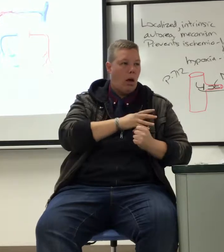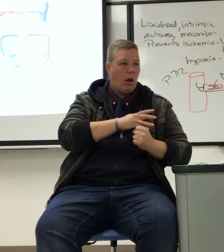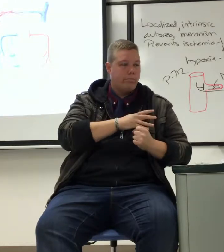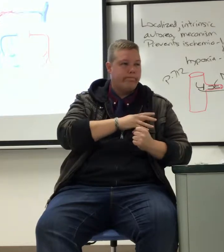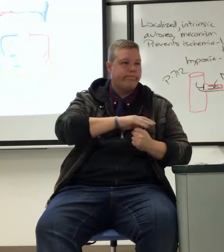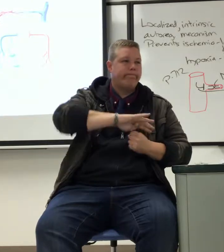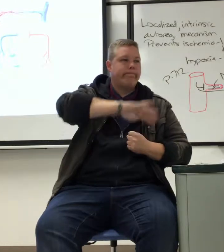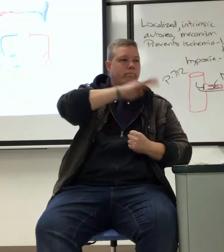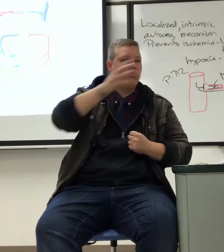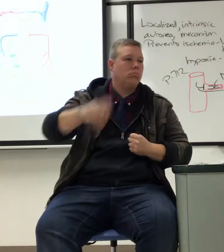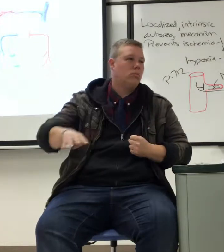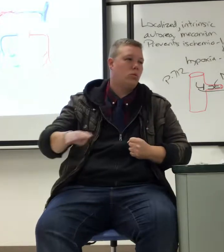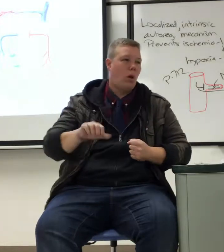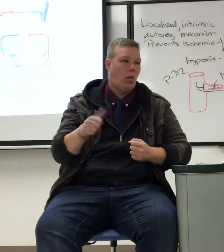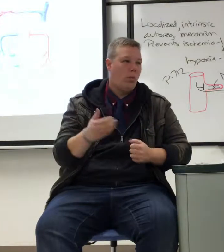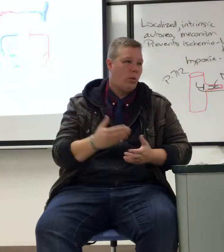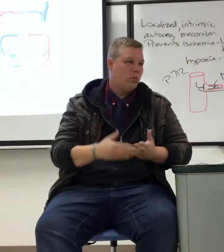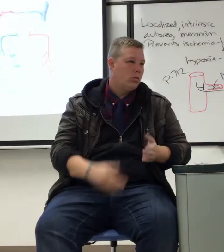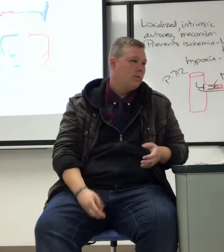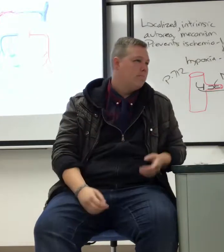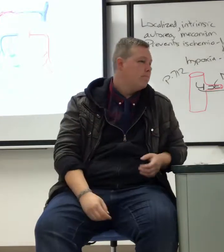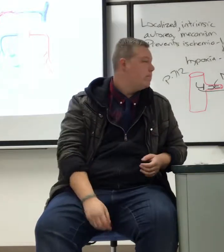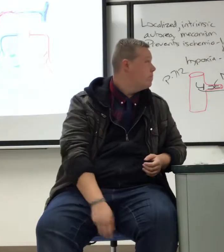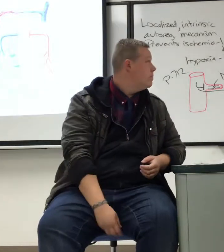those arterioles, and